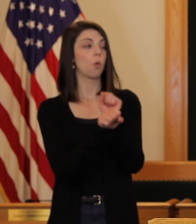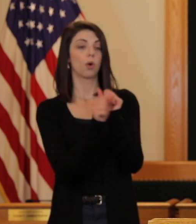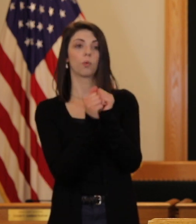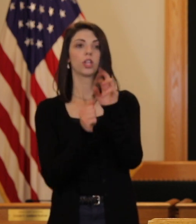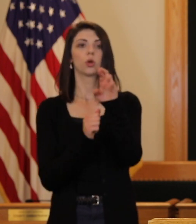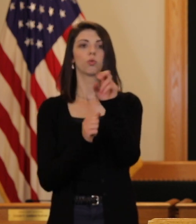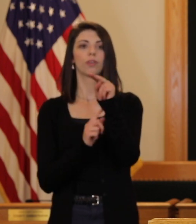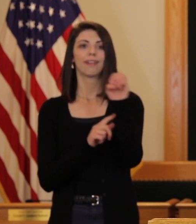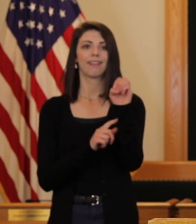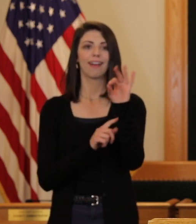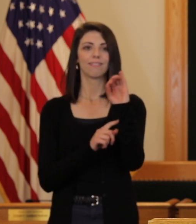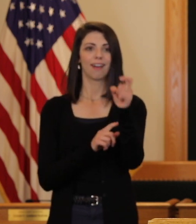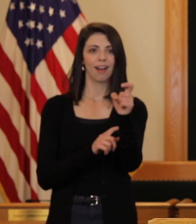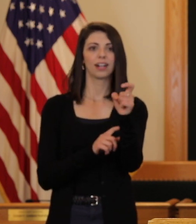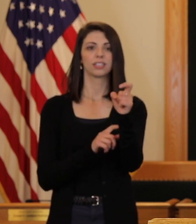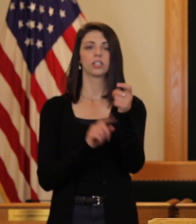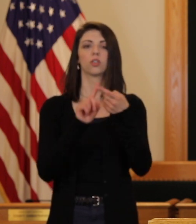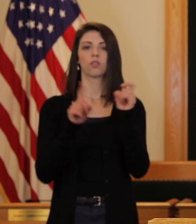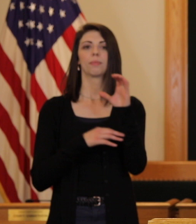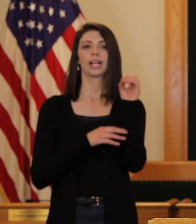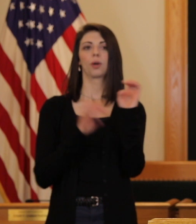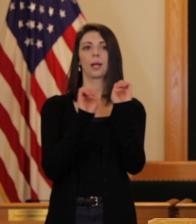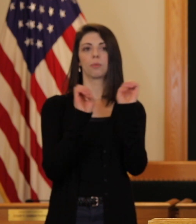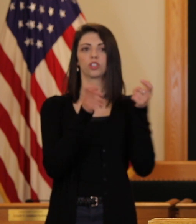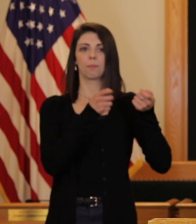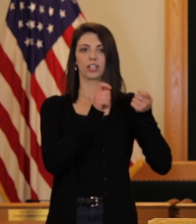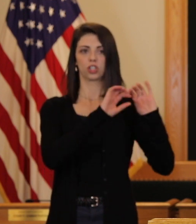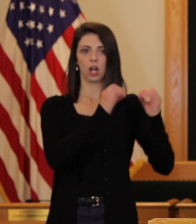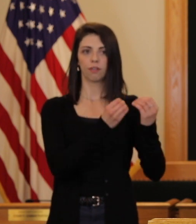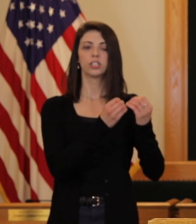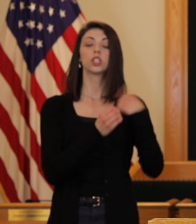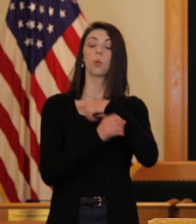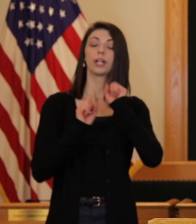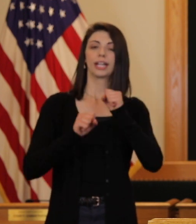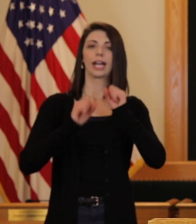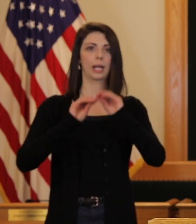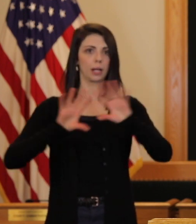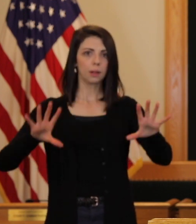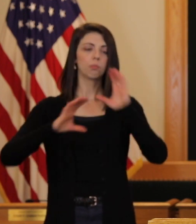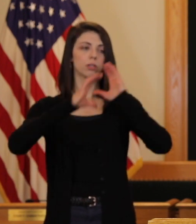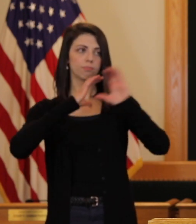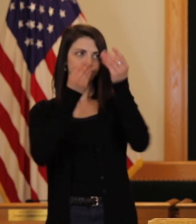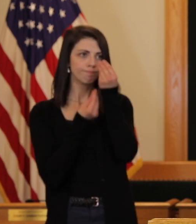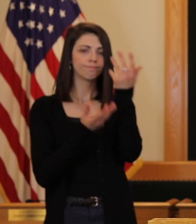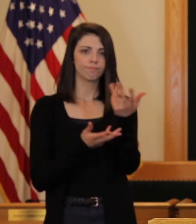Emergency Management Office, to communicate issues and take a proactive approach to solving